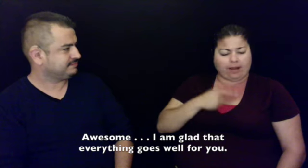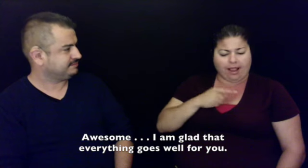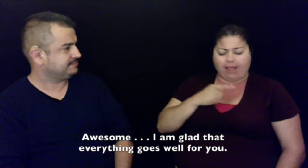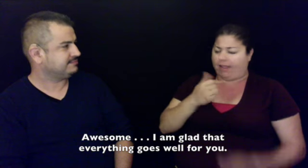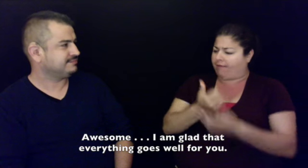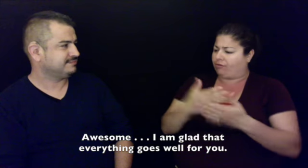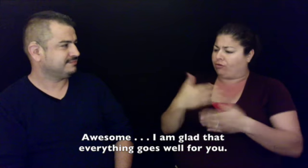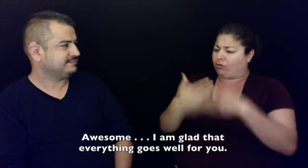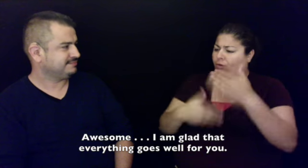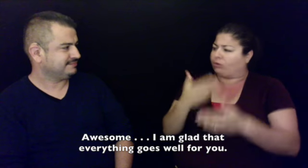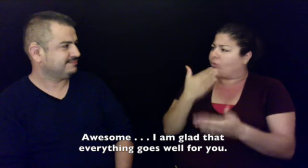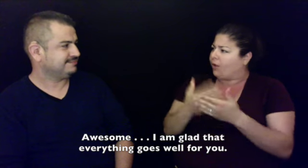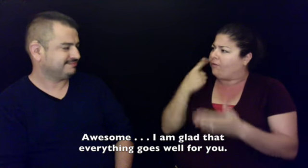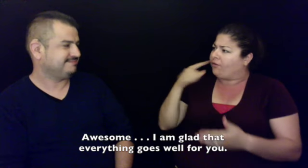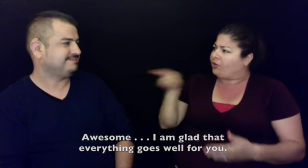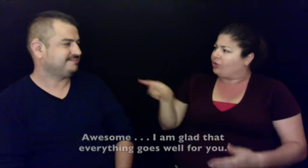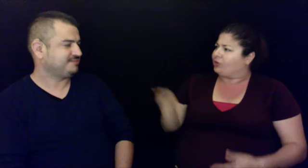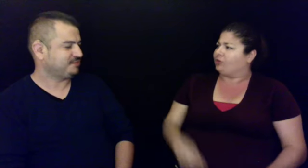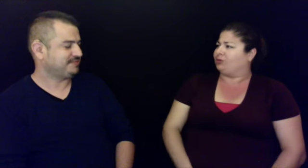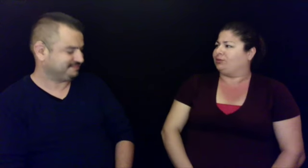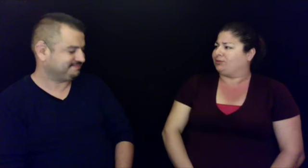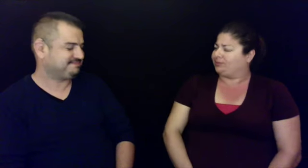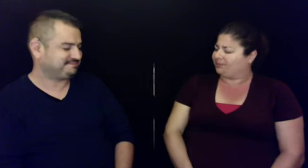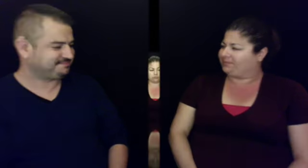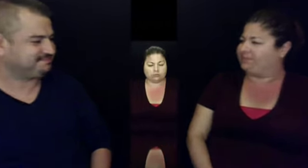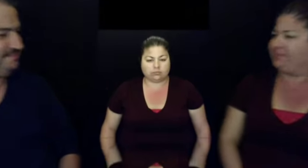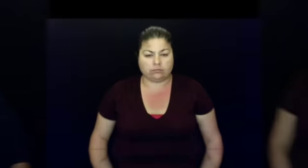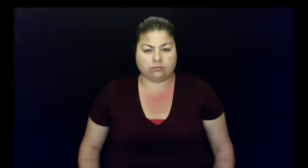Awesome. I am glad that everything goes well for you.